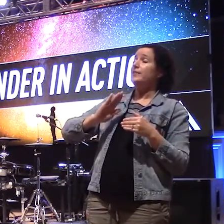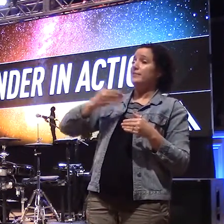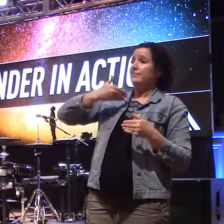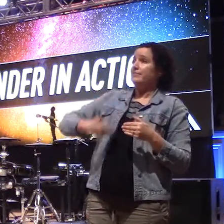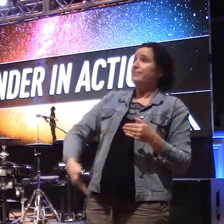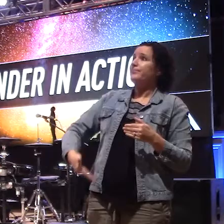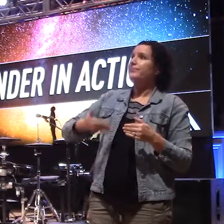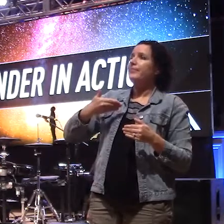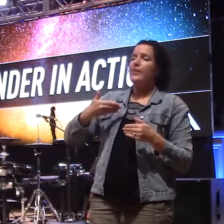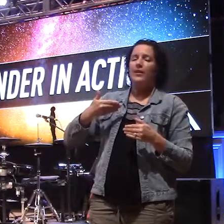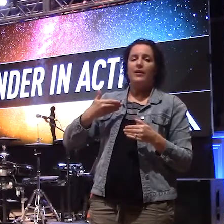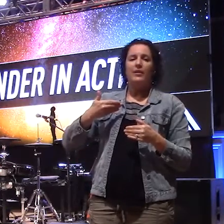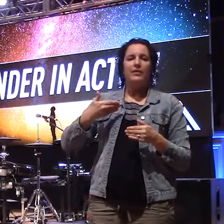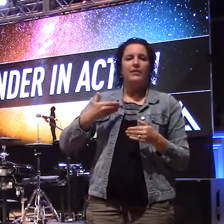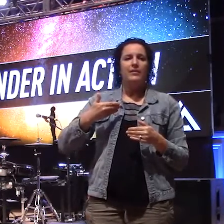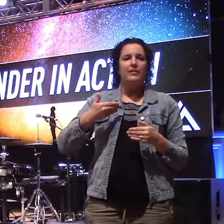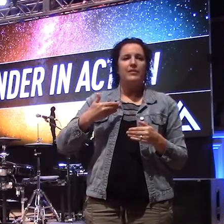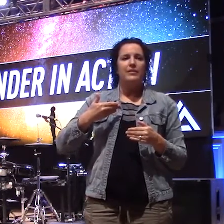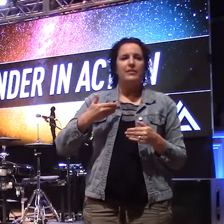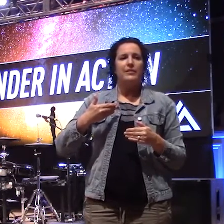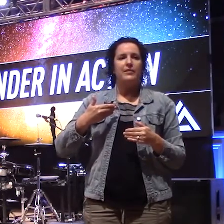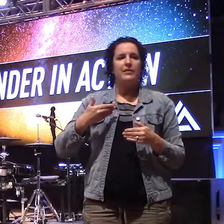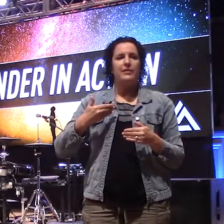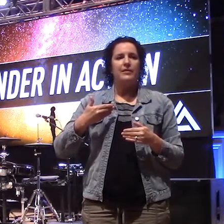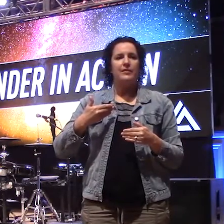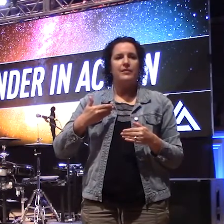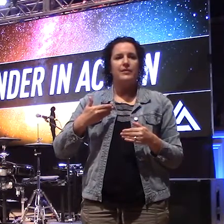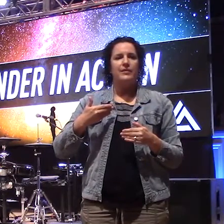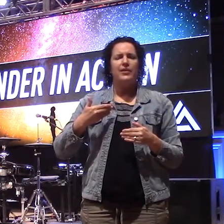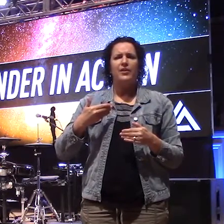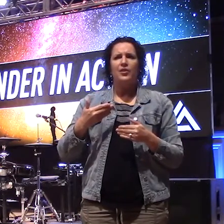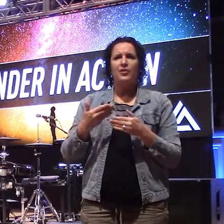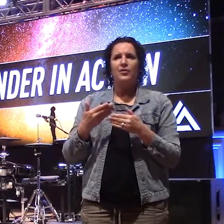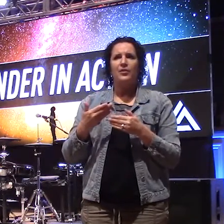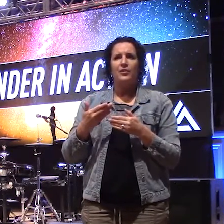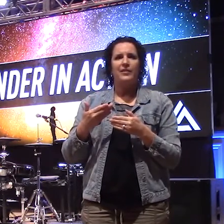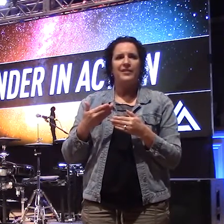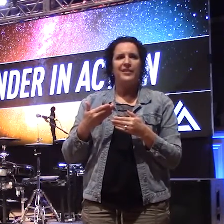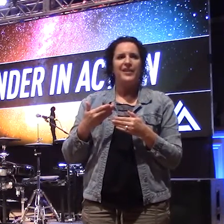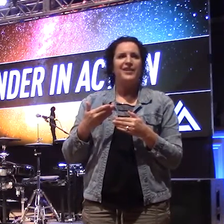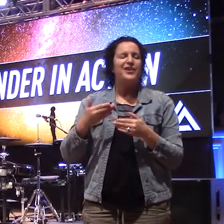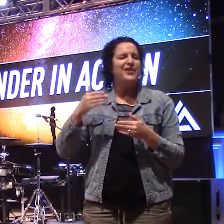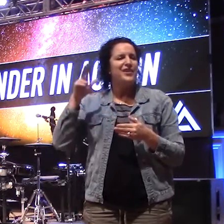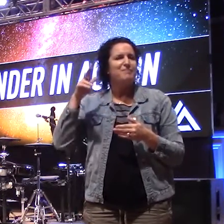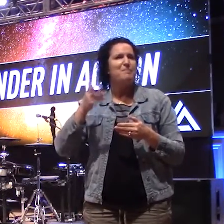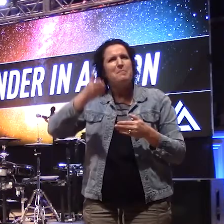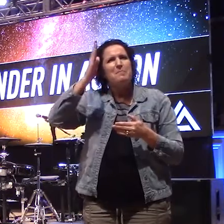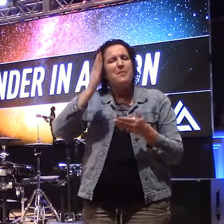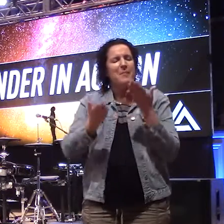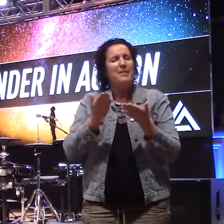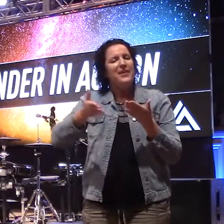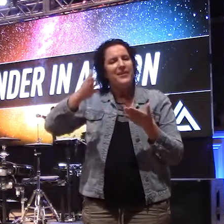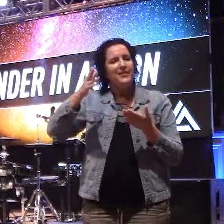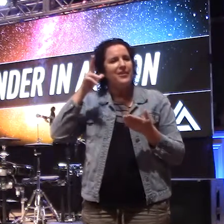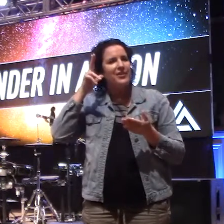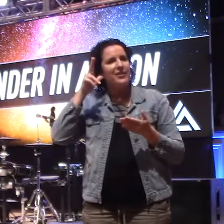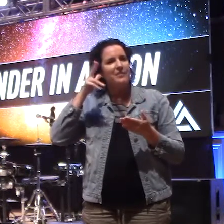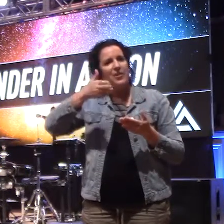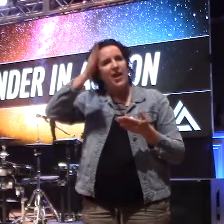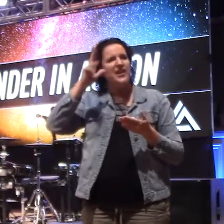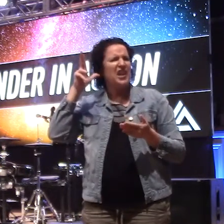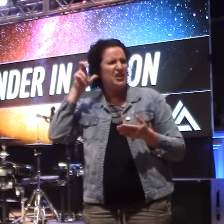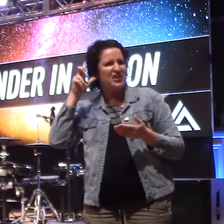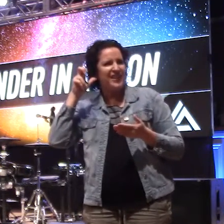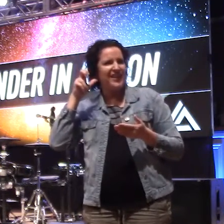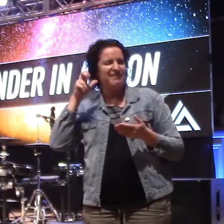Frank prays, "Can't you imagine God?" I think the front person in heaven saying, "Michael, what is that down there?" "I am God!" And the Bible says